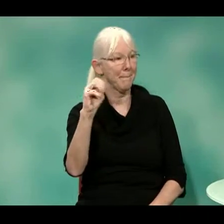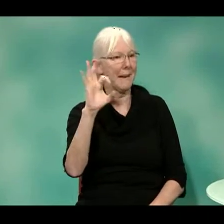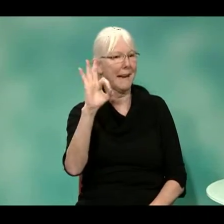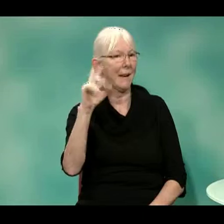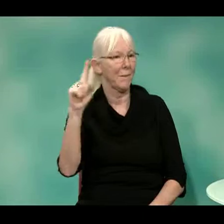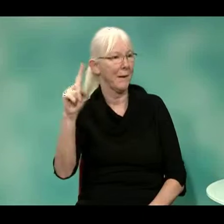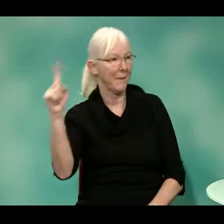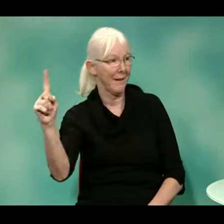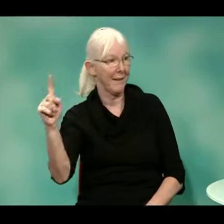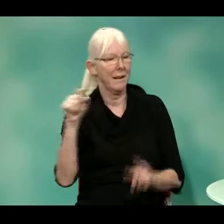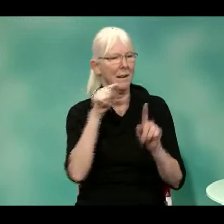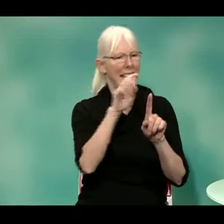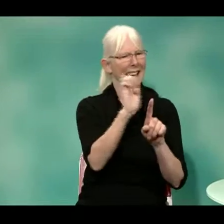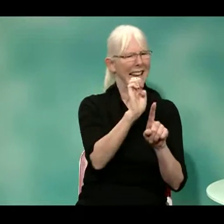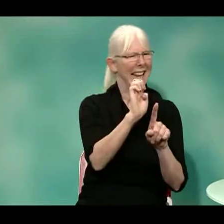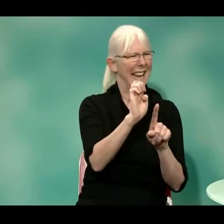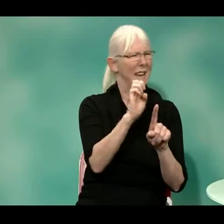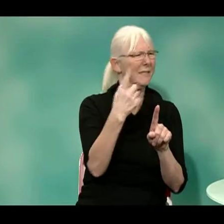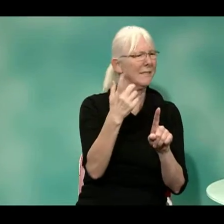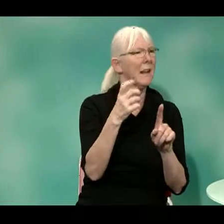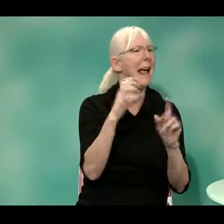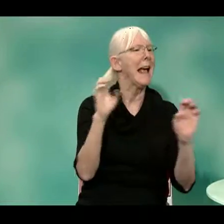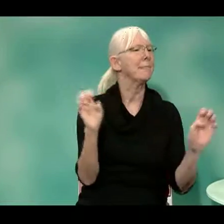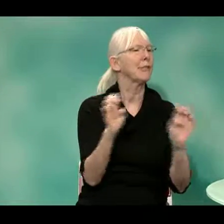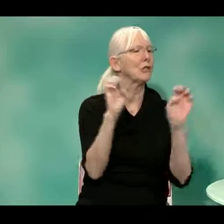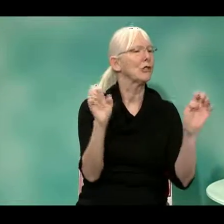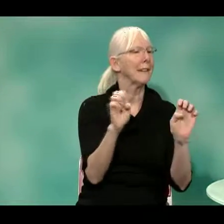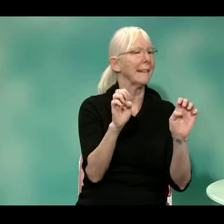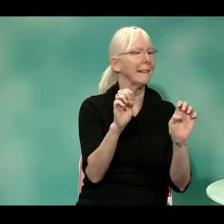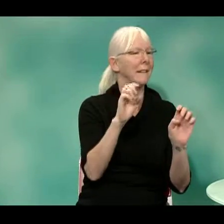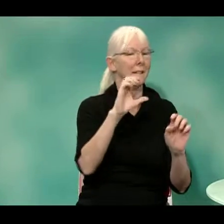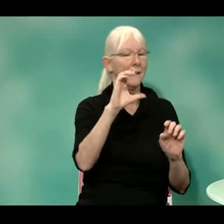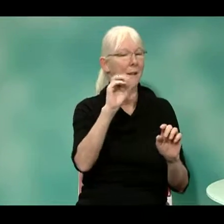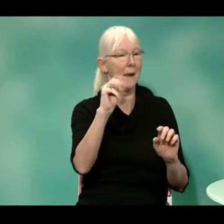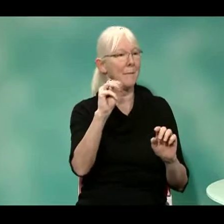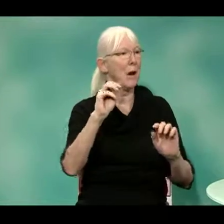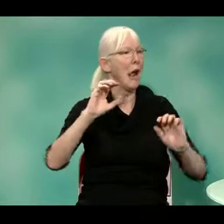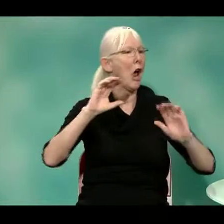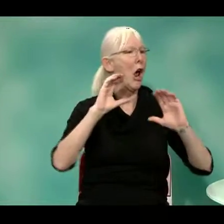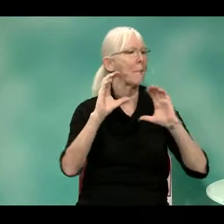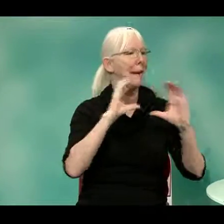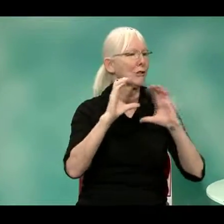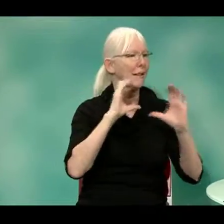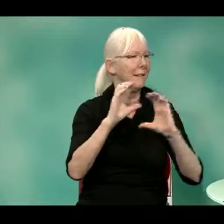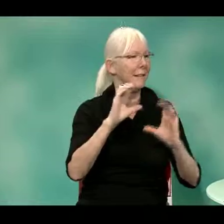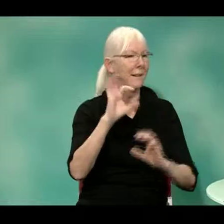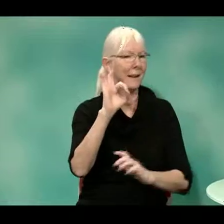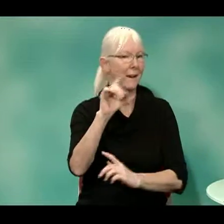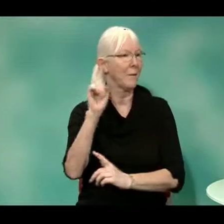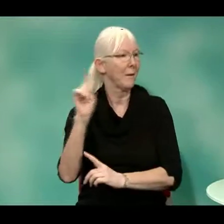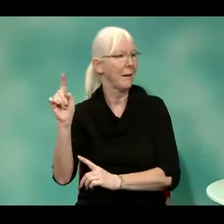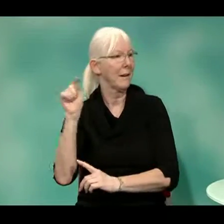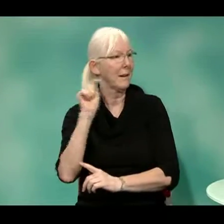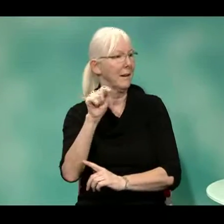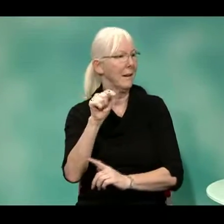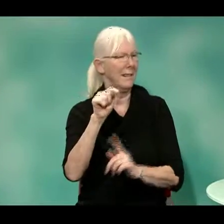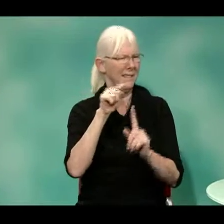It's under e-comm 911. The e is for emergency. Comm, as in communications. And then 911.